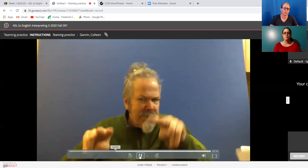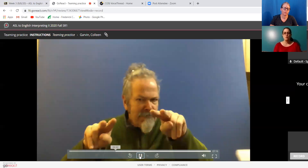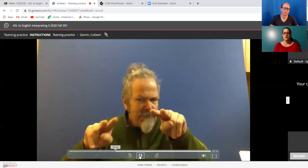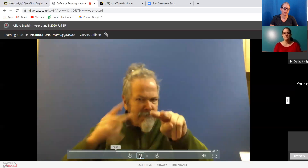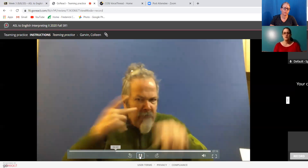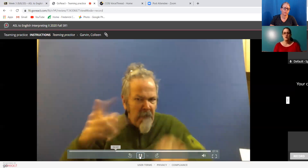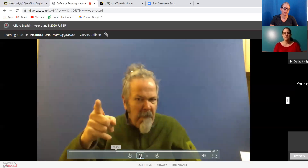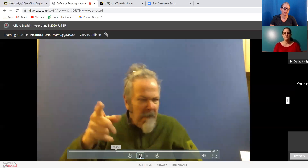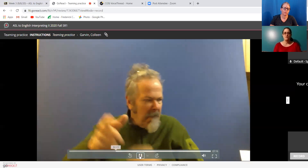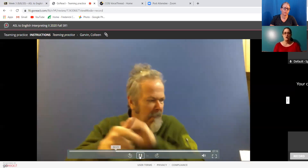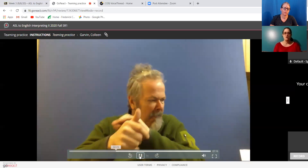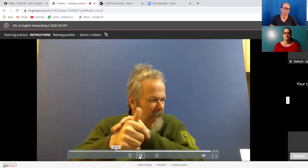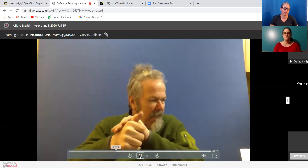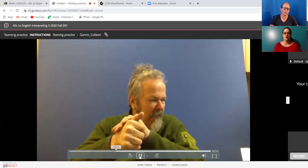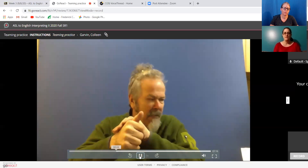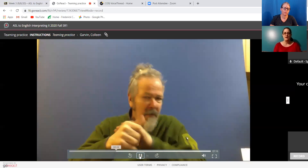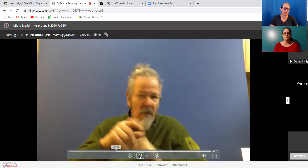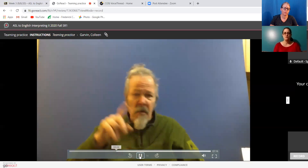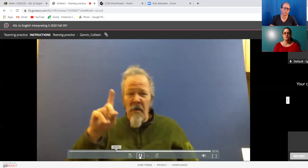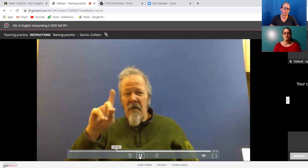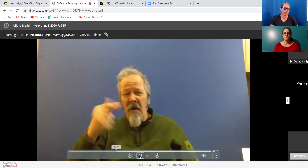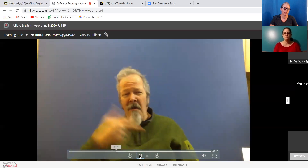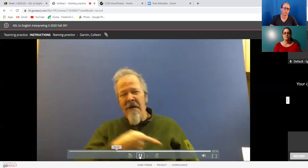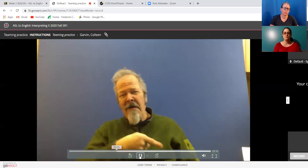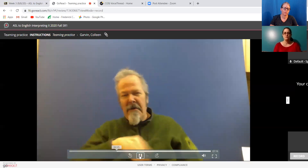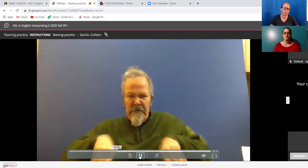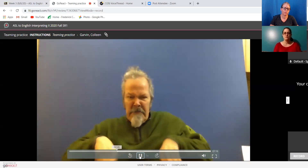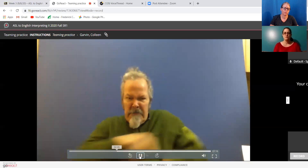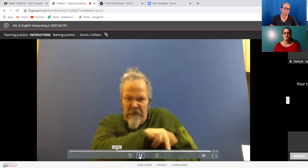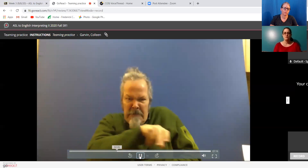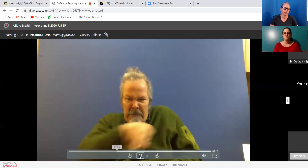So the boy, the dog, and the frog took off after the turtle.